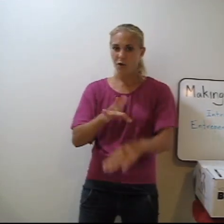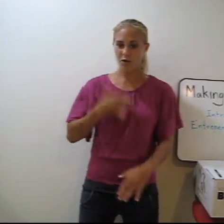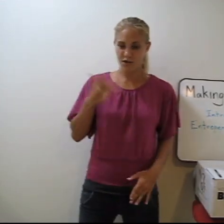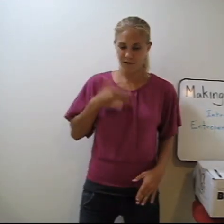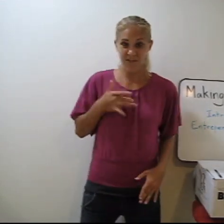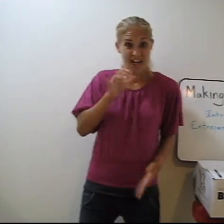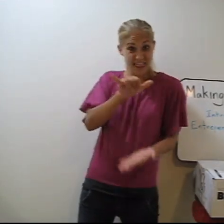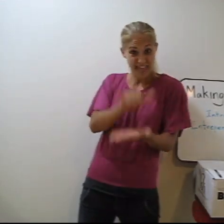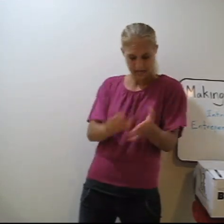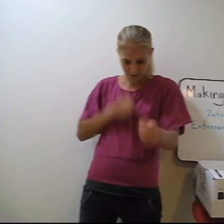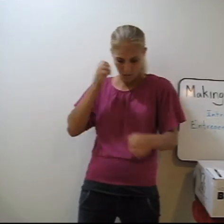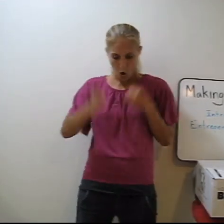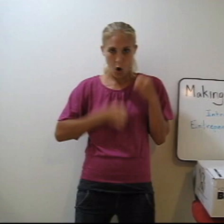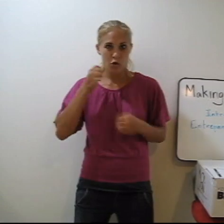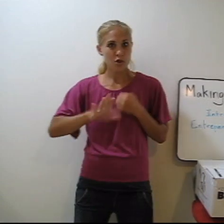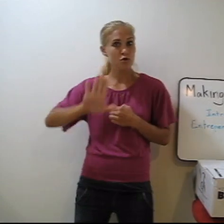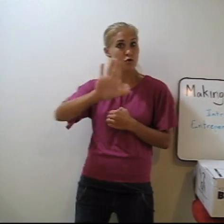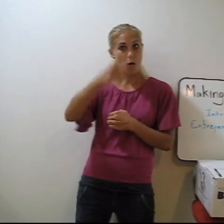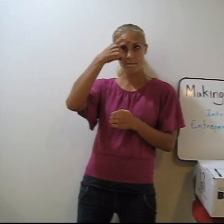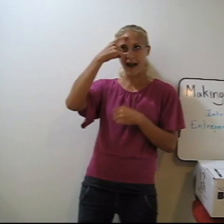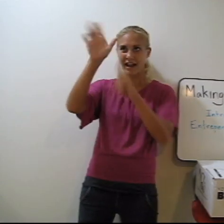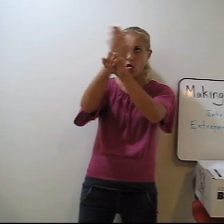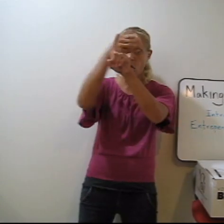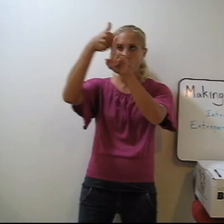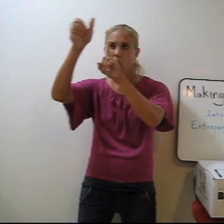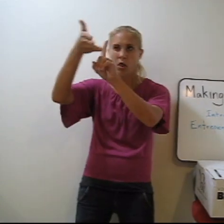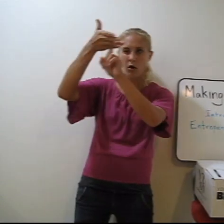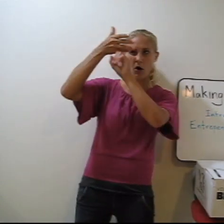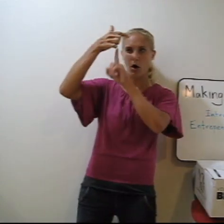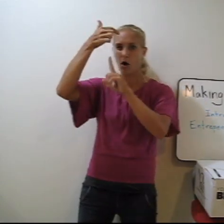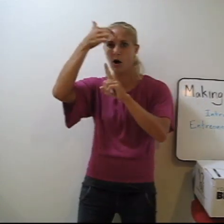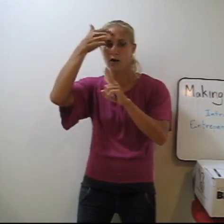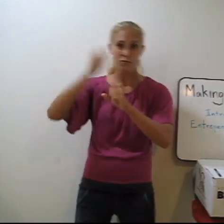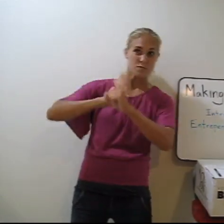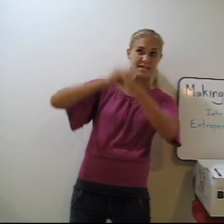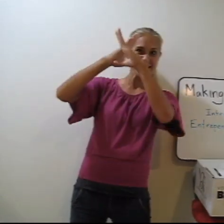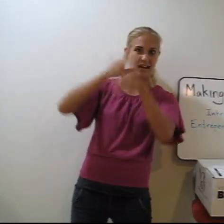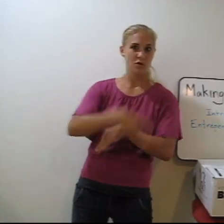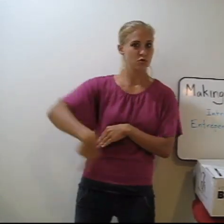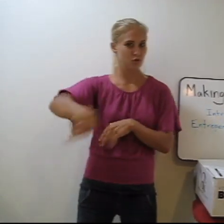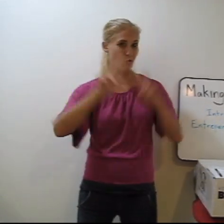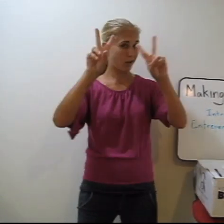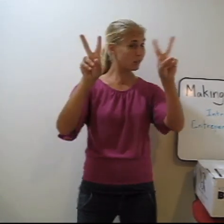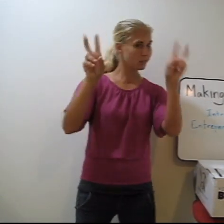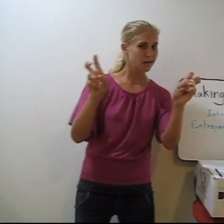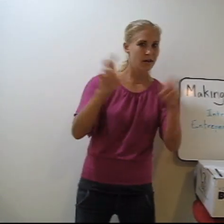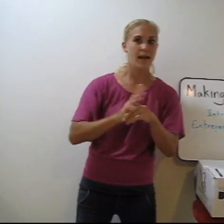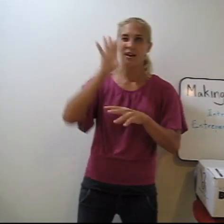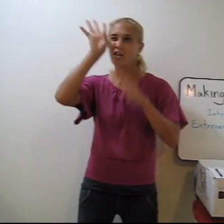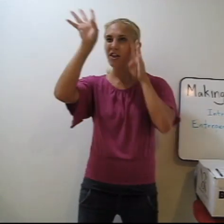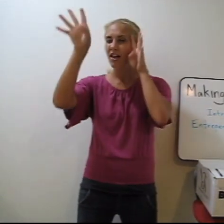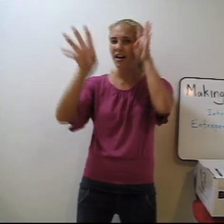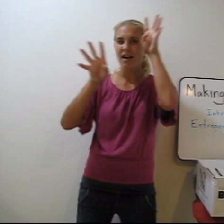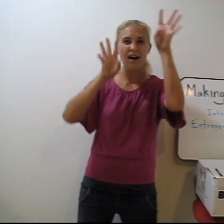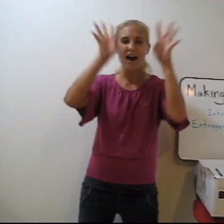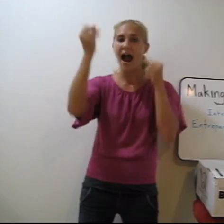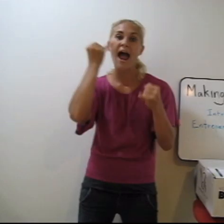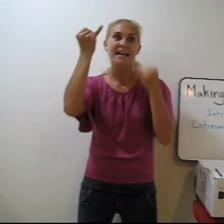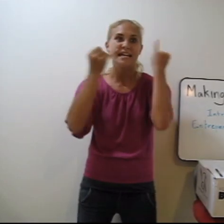feelings, your mind can start playing tricks on you to quote-unquote protect you. It will start inventing all kinds of things that are wrong with the